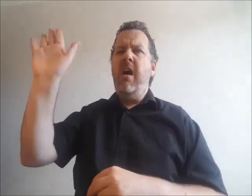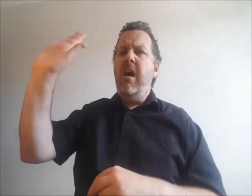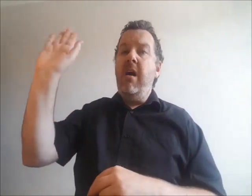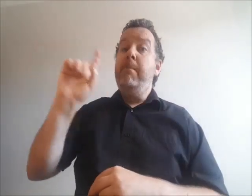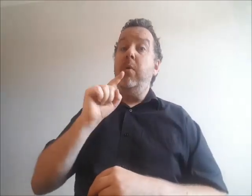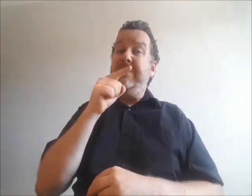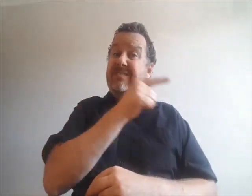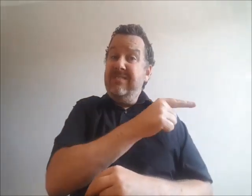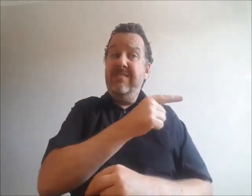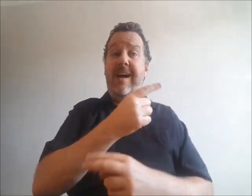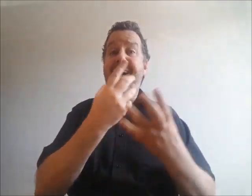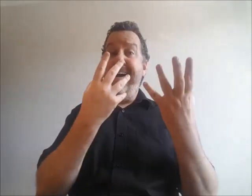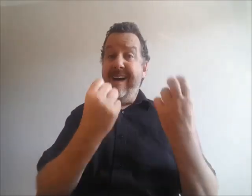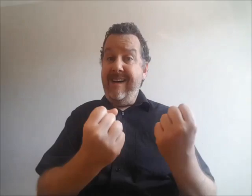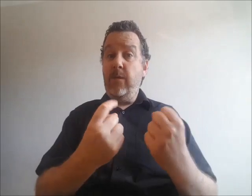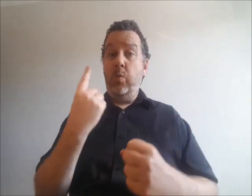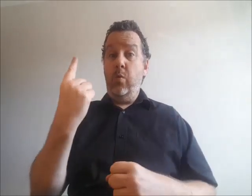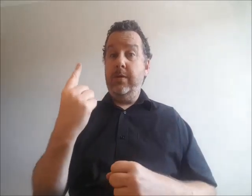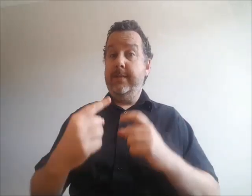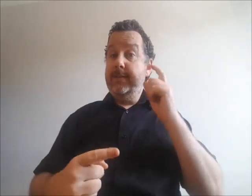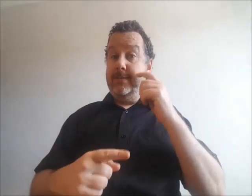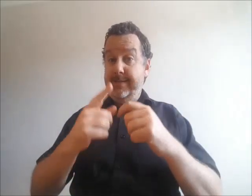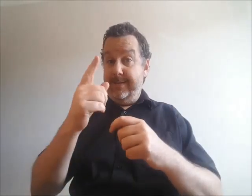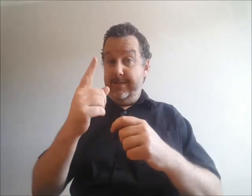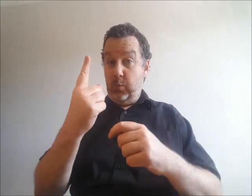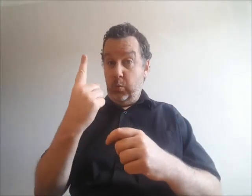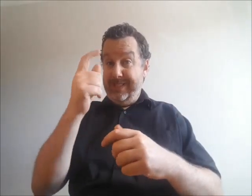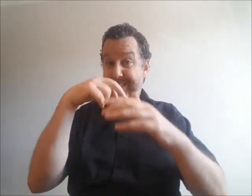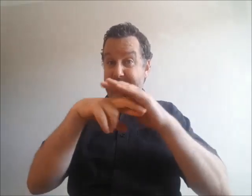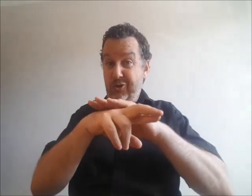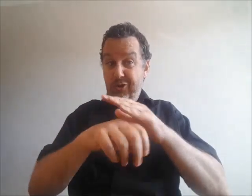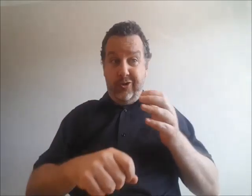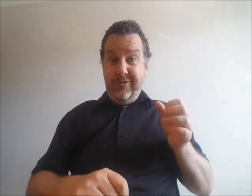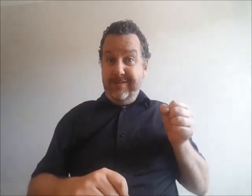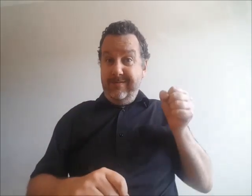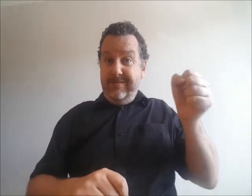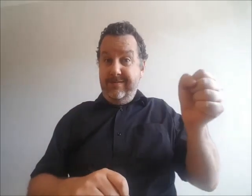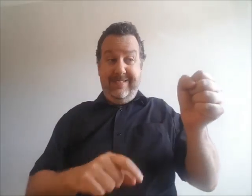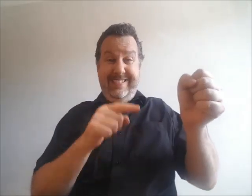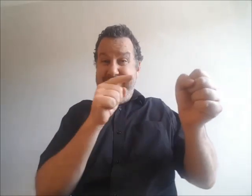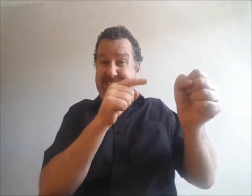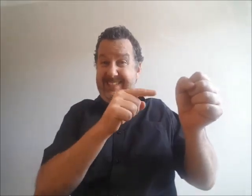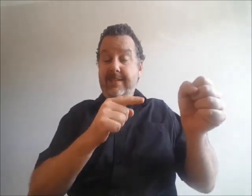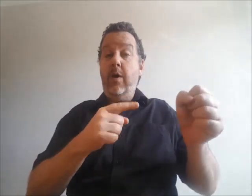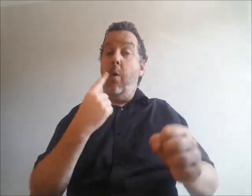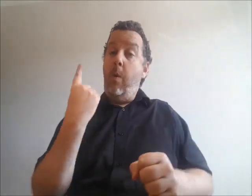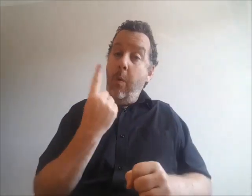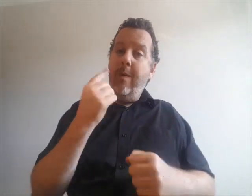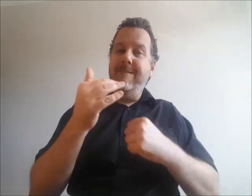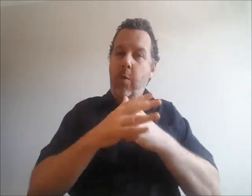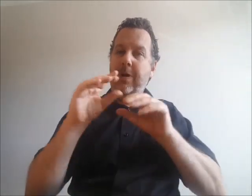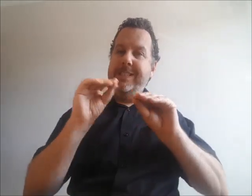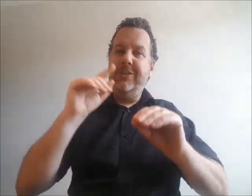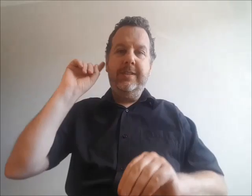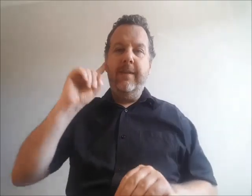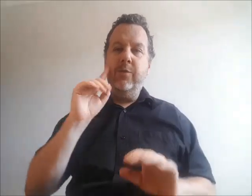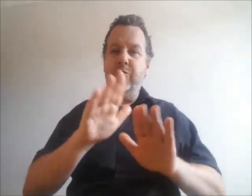replied and said, well, the Sisters of Mercy Convent has a teacher that is solely dedicated to teaching the deaf girls in the